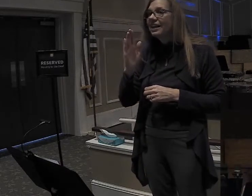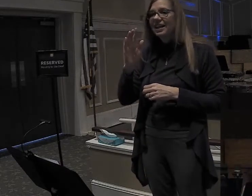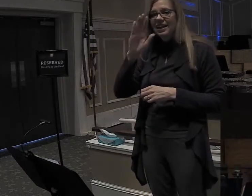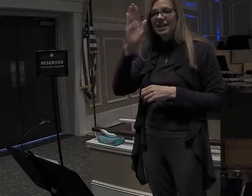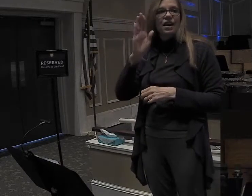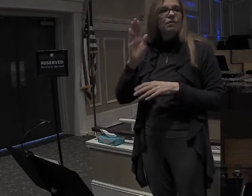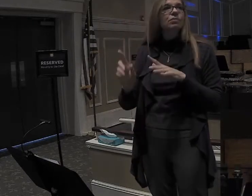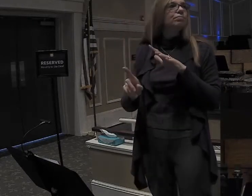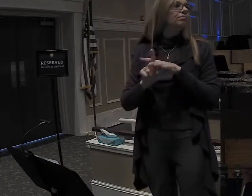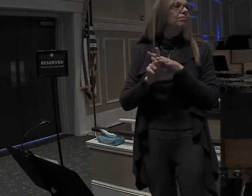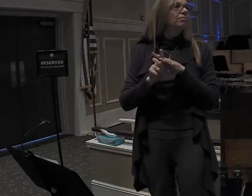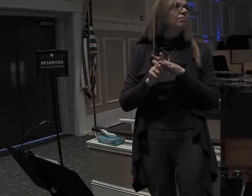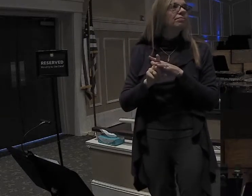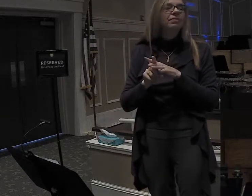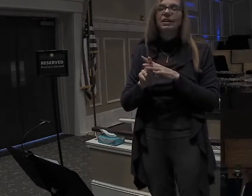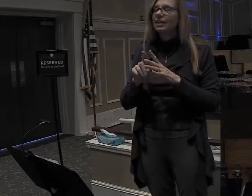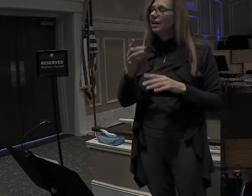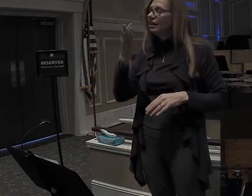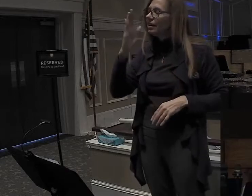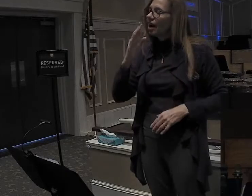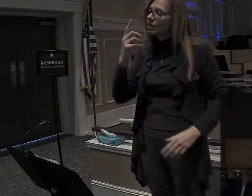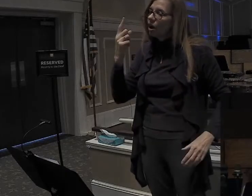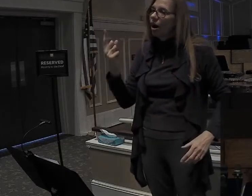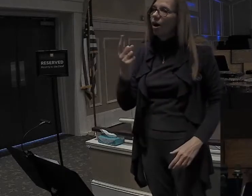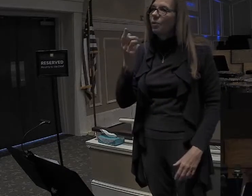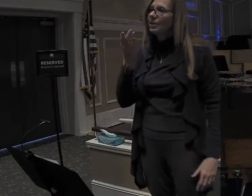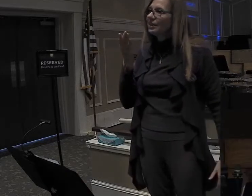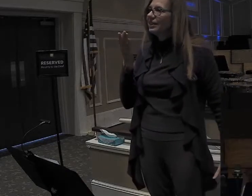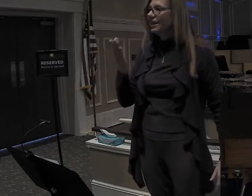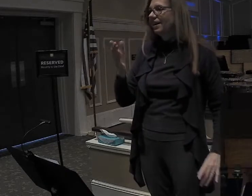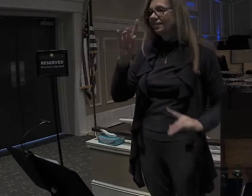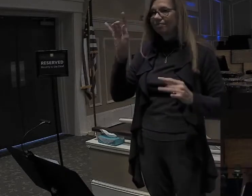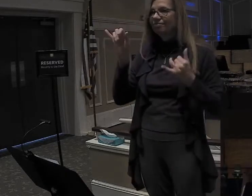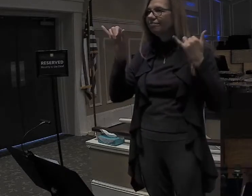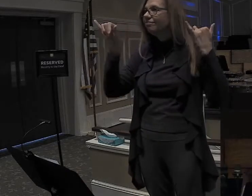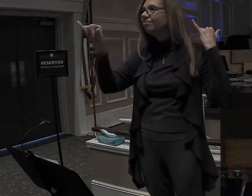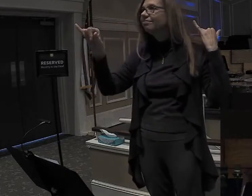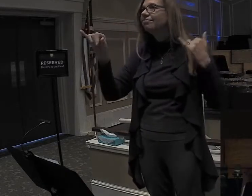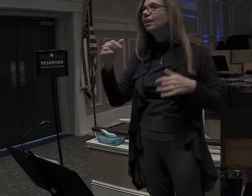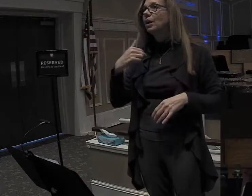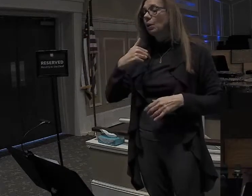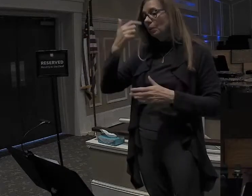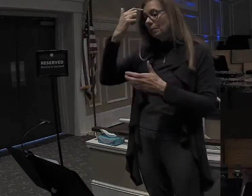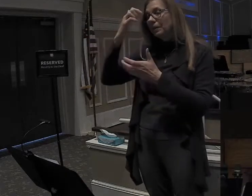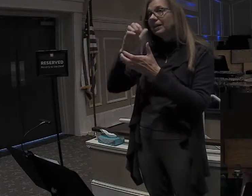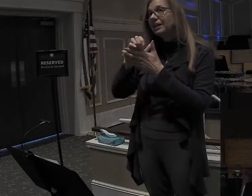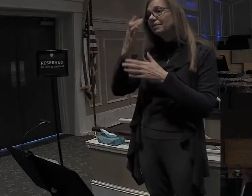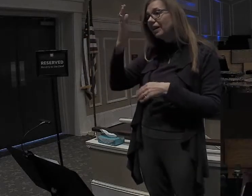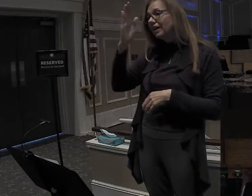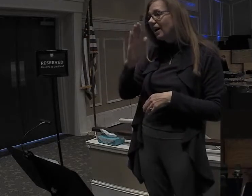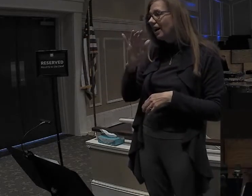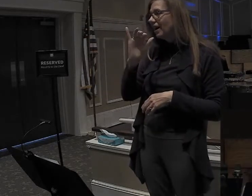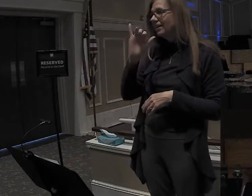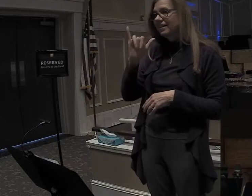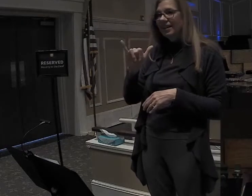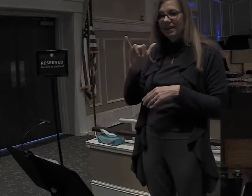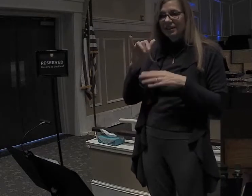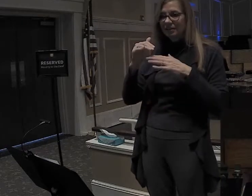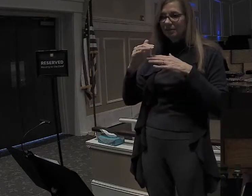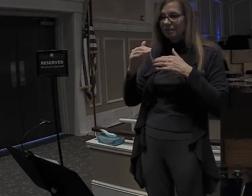arrived. He's always been. And we believe in a God who transcends time and